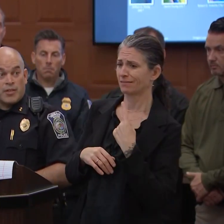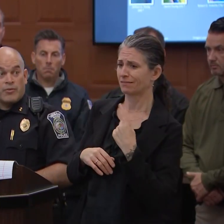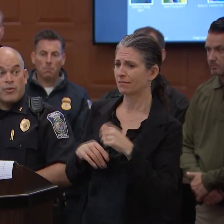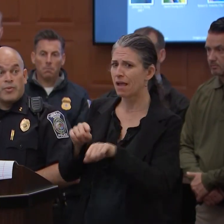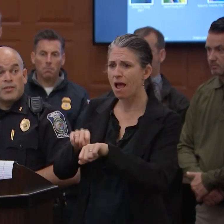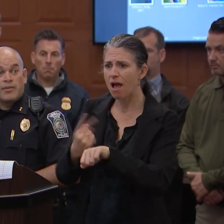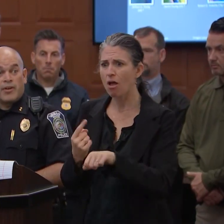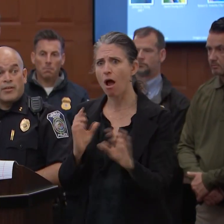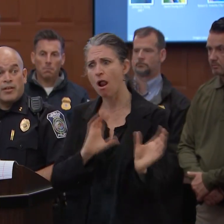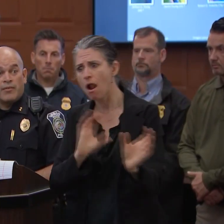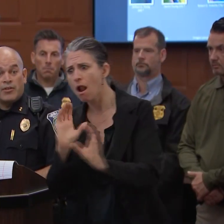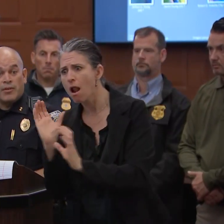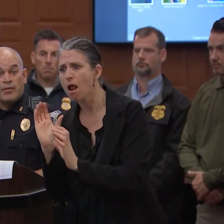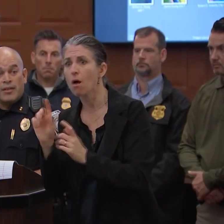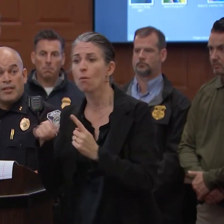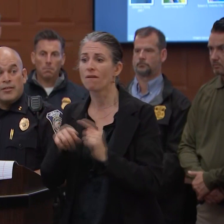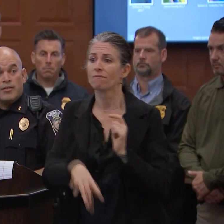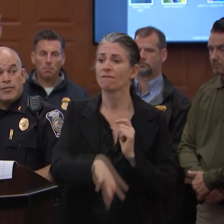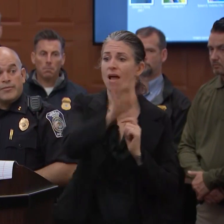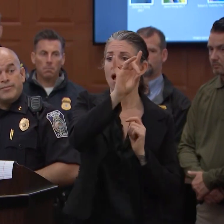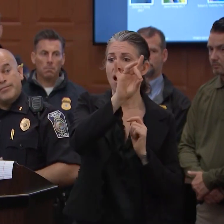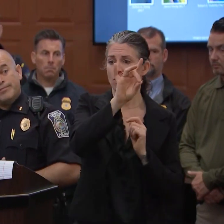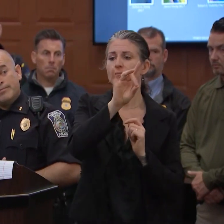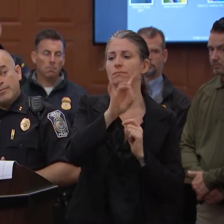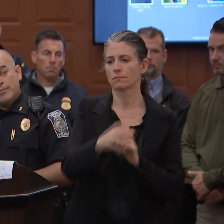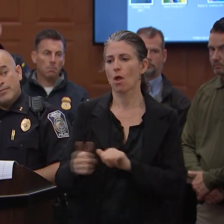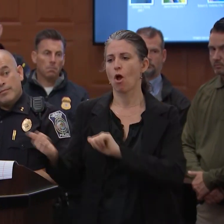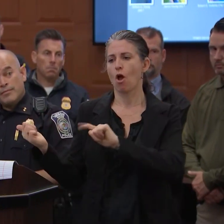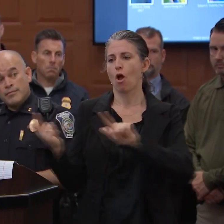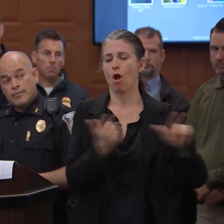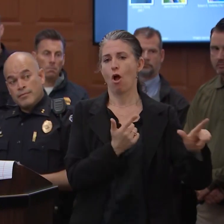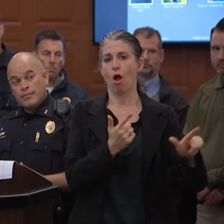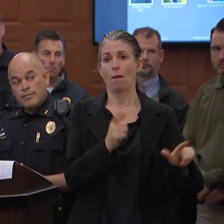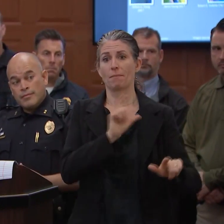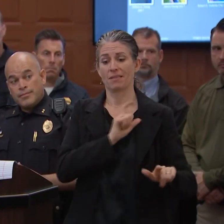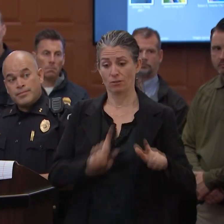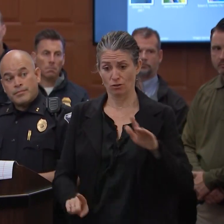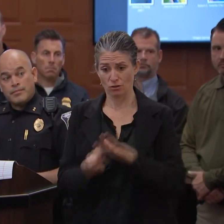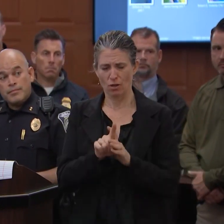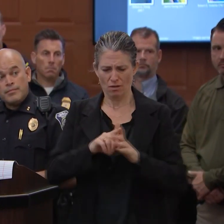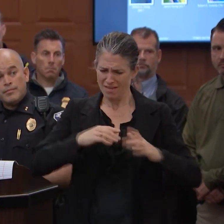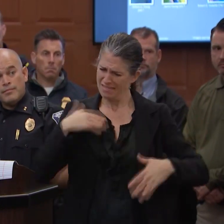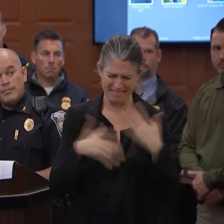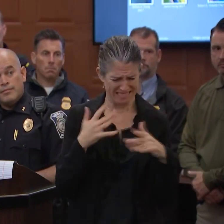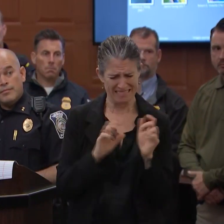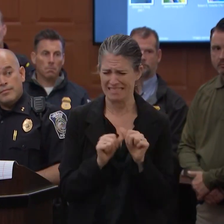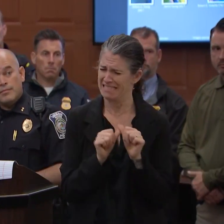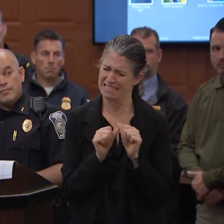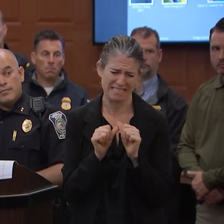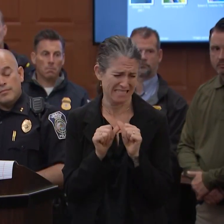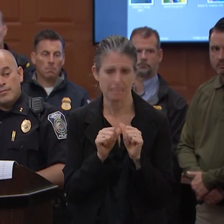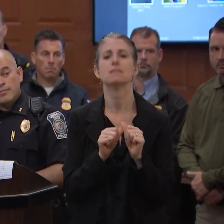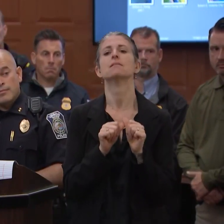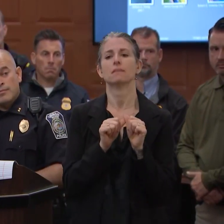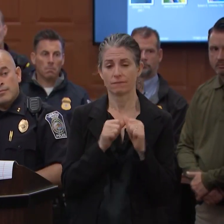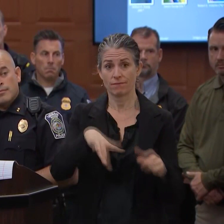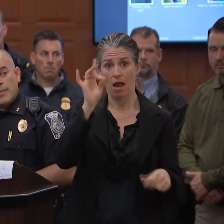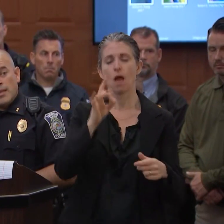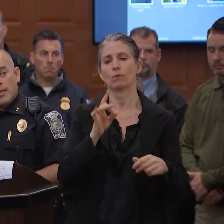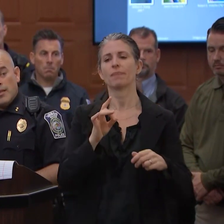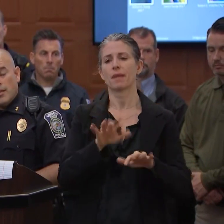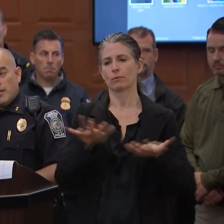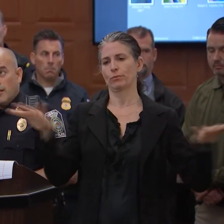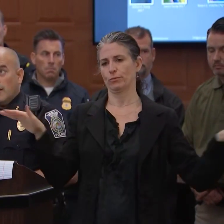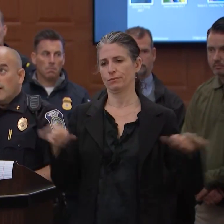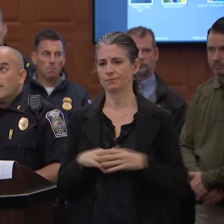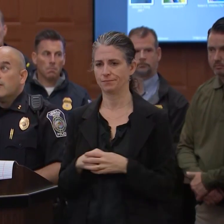there wasn't going home until we found the individual. So. The commissioner said the business is twice clear. Was it twice clear on Thursday, once Friday,